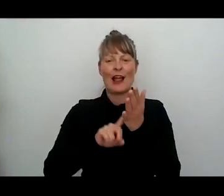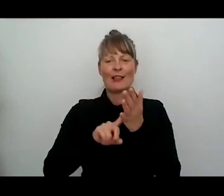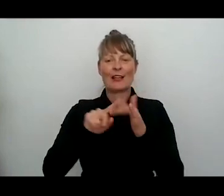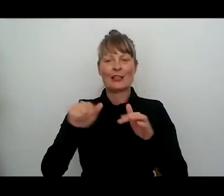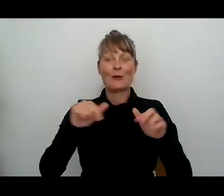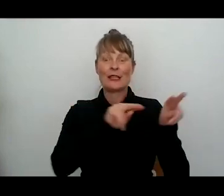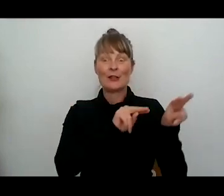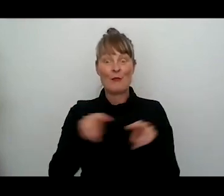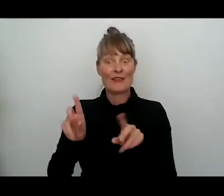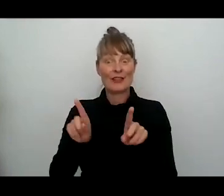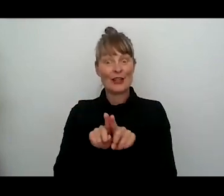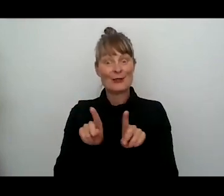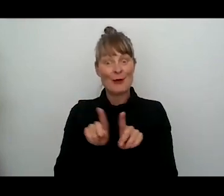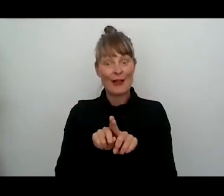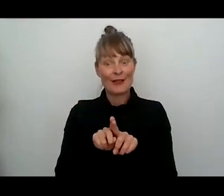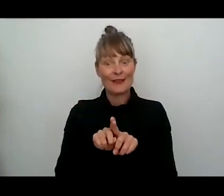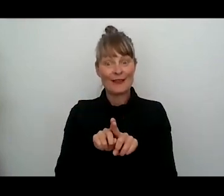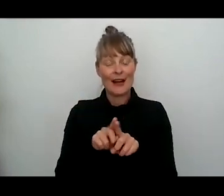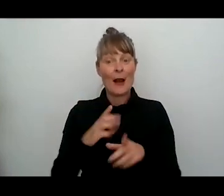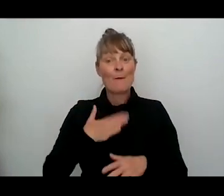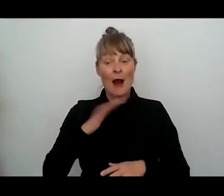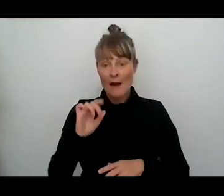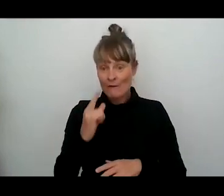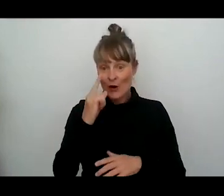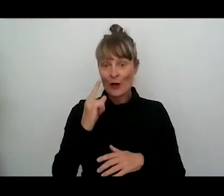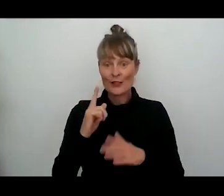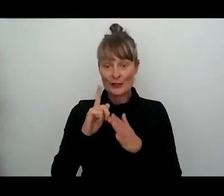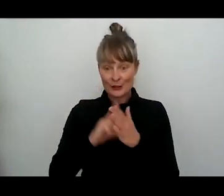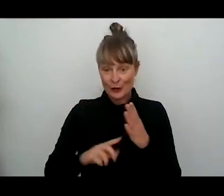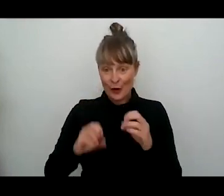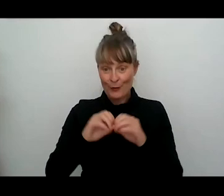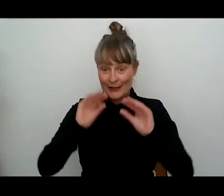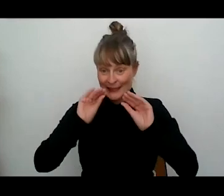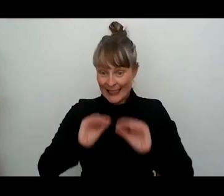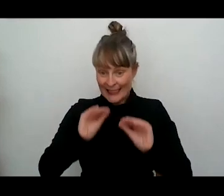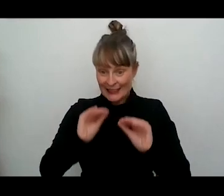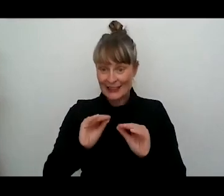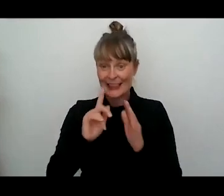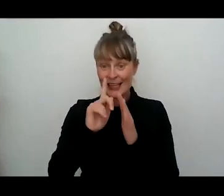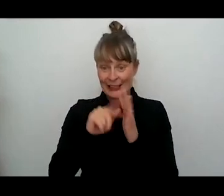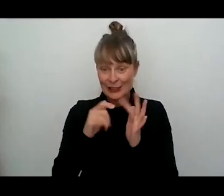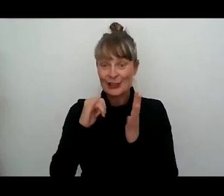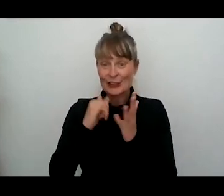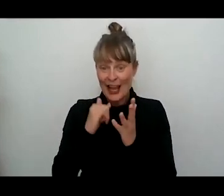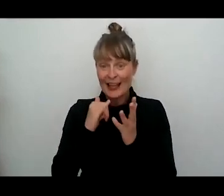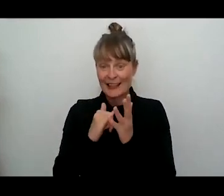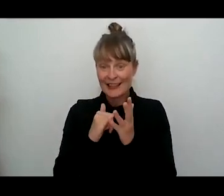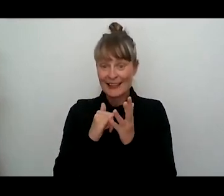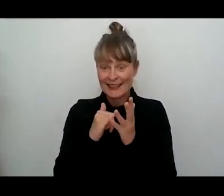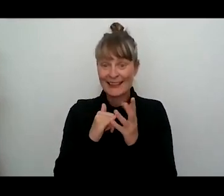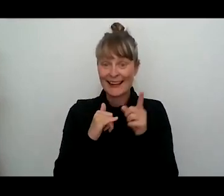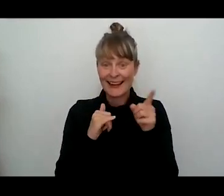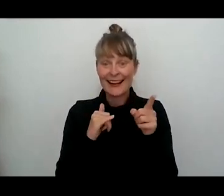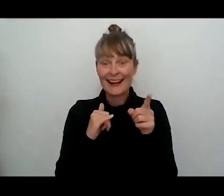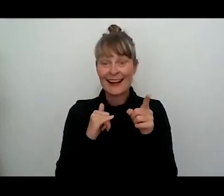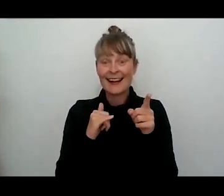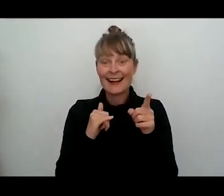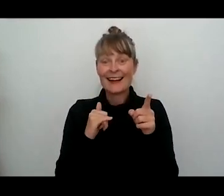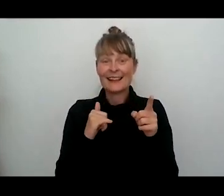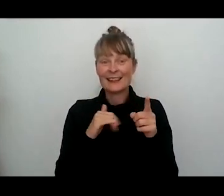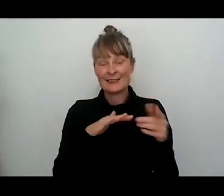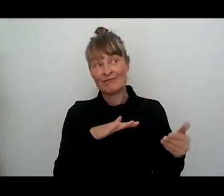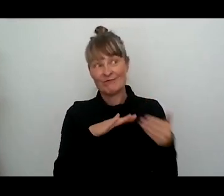And my first teaching job, actually, Jess Vickovich, you know, got me in, and, you know, the training wheels